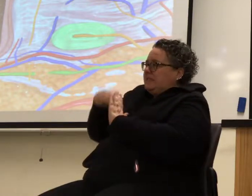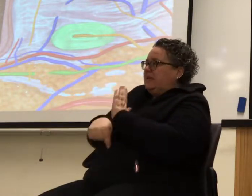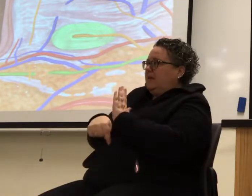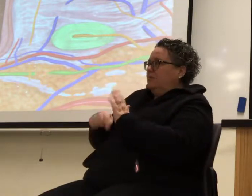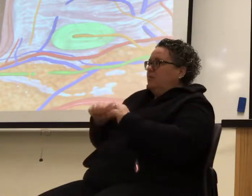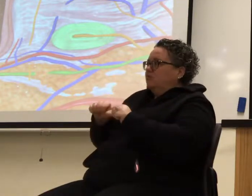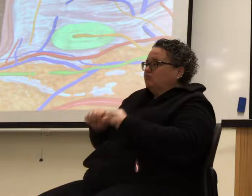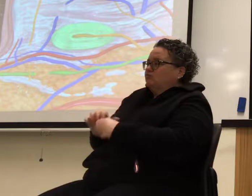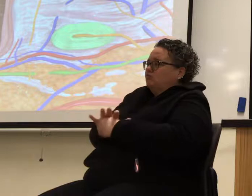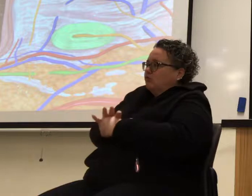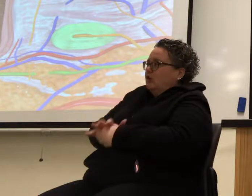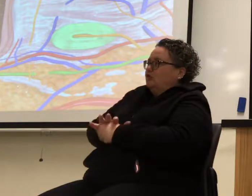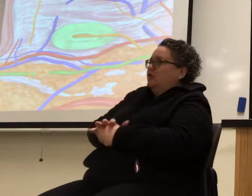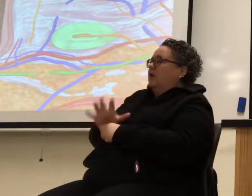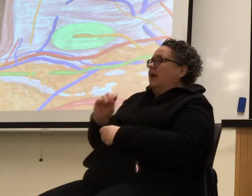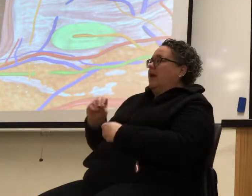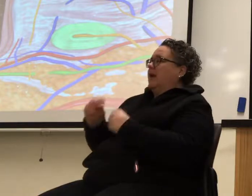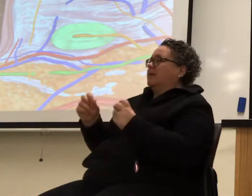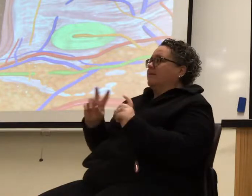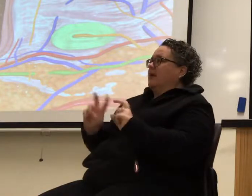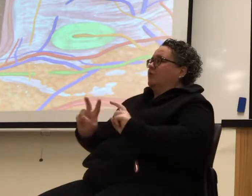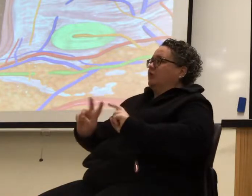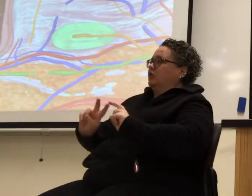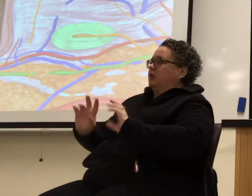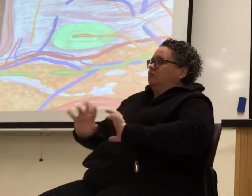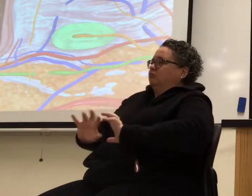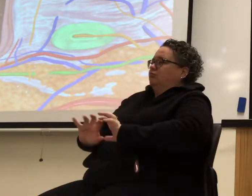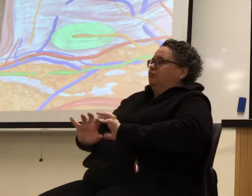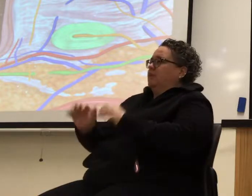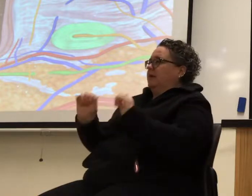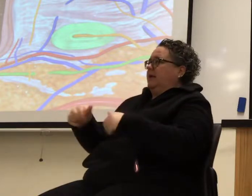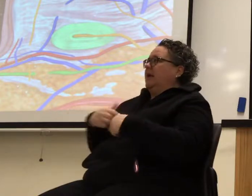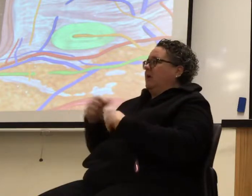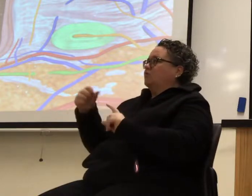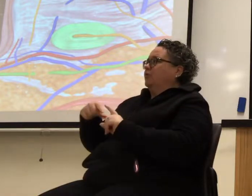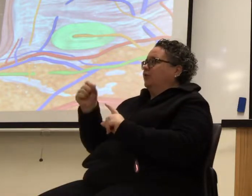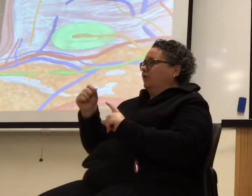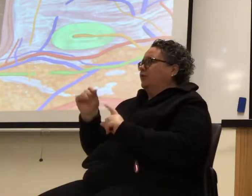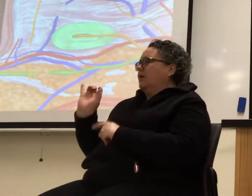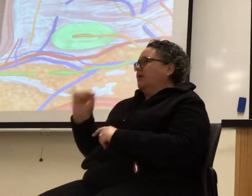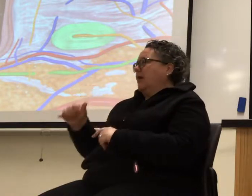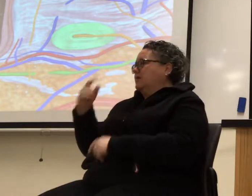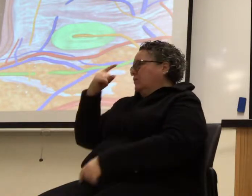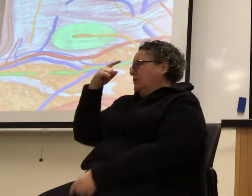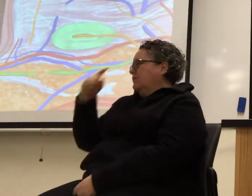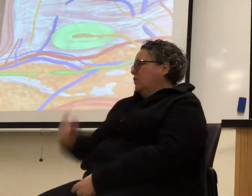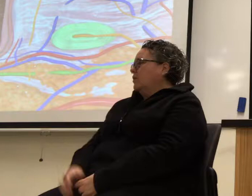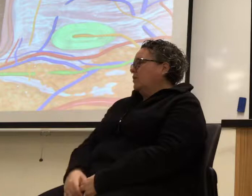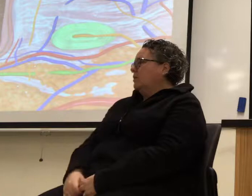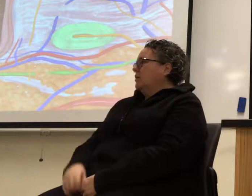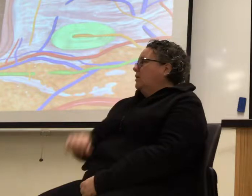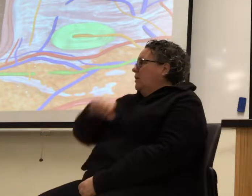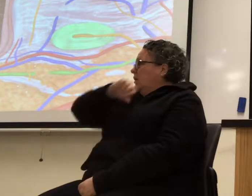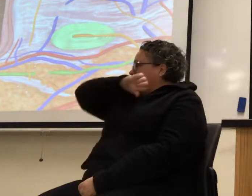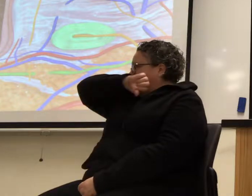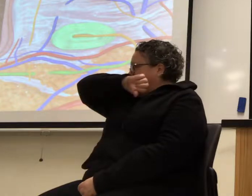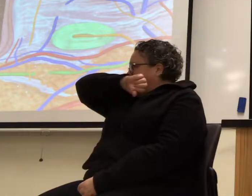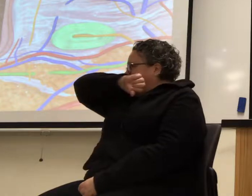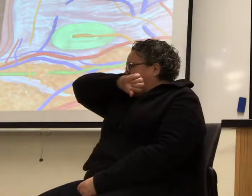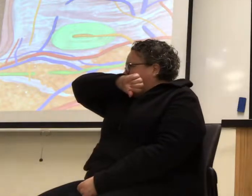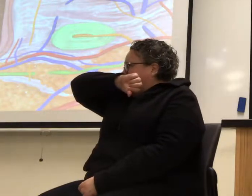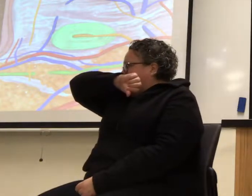can trigger it. Okay? So that's kind of what it's for. To sense deep pressure,